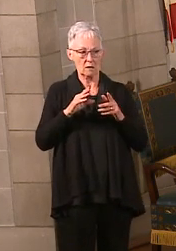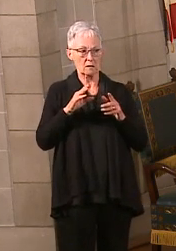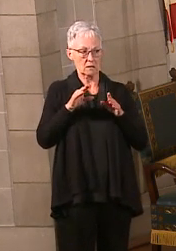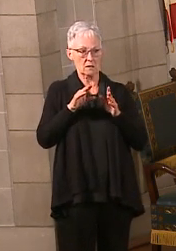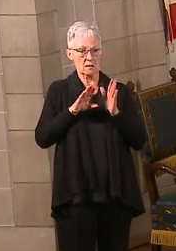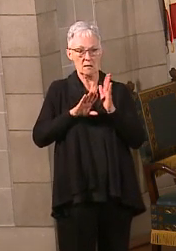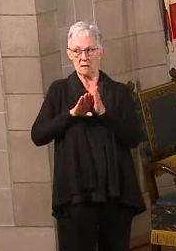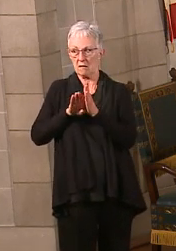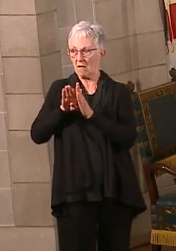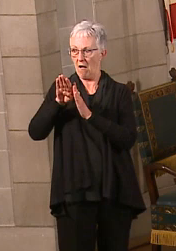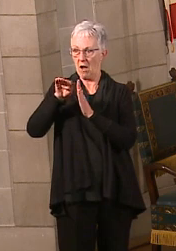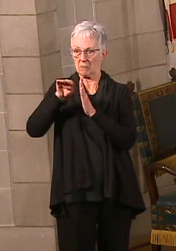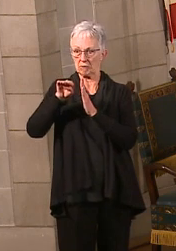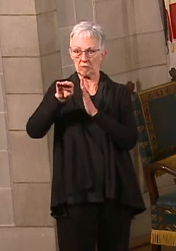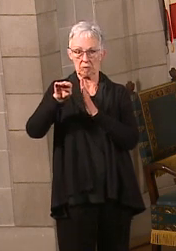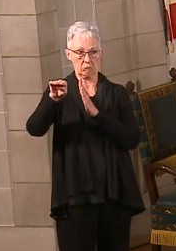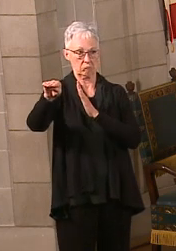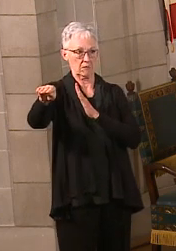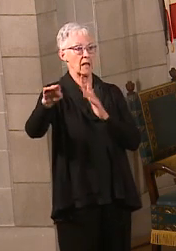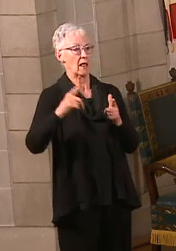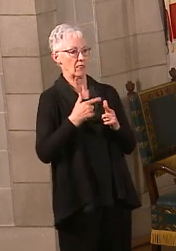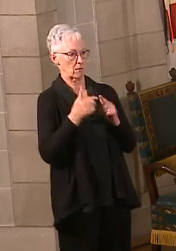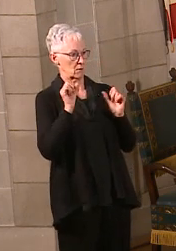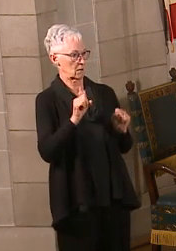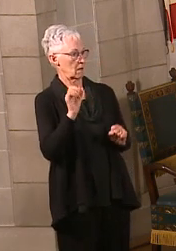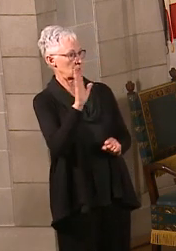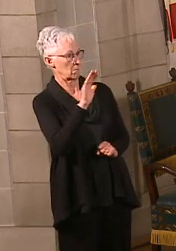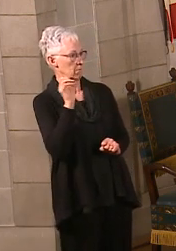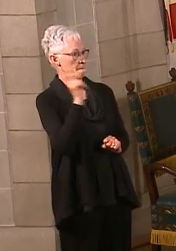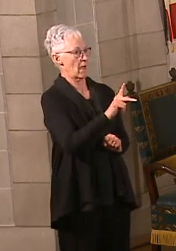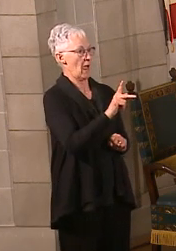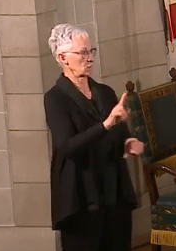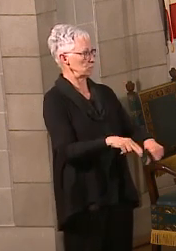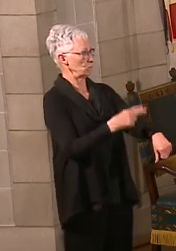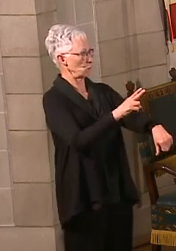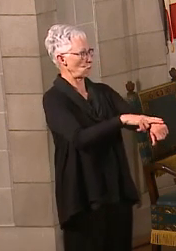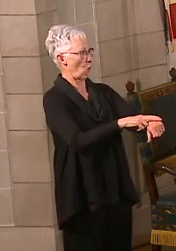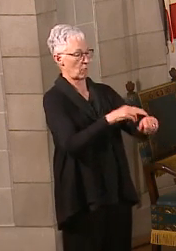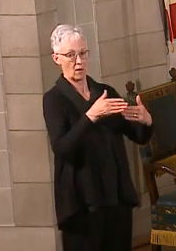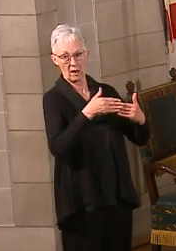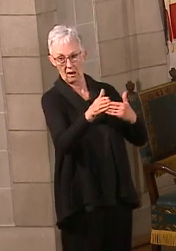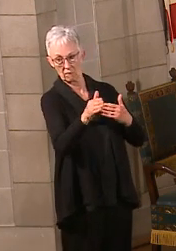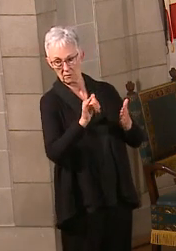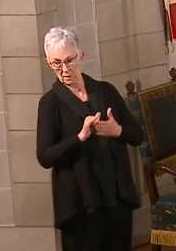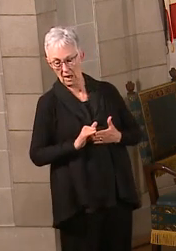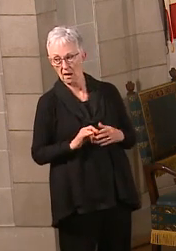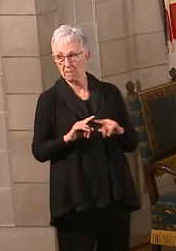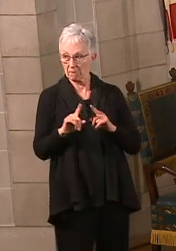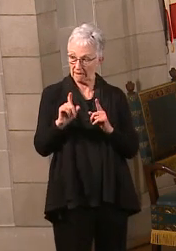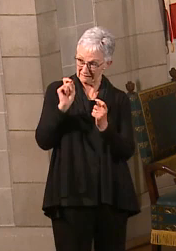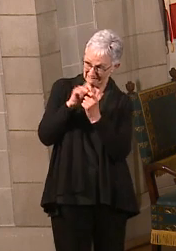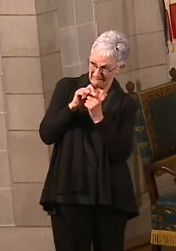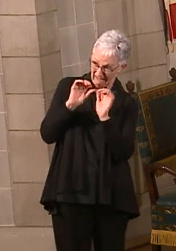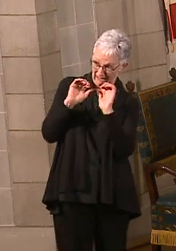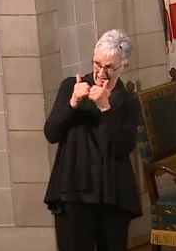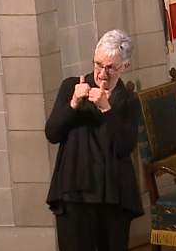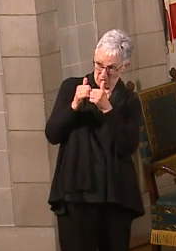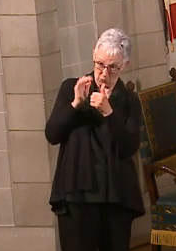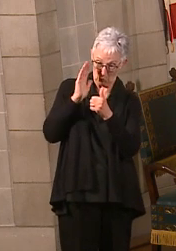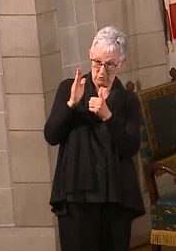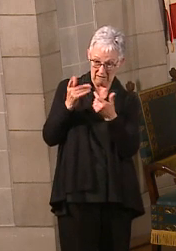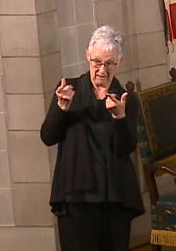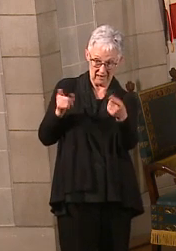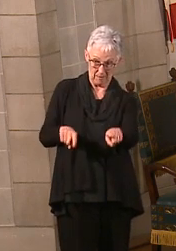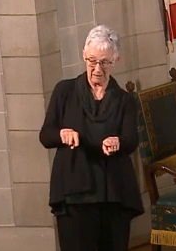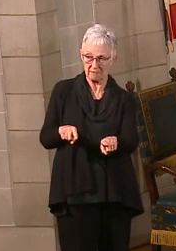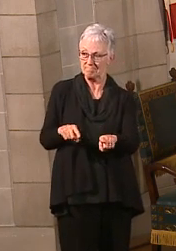to a more normal life after we get the virus under control. So I can't tell you how that's going to work out, but our expectation is if we can really do a good